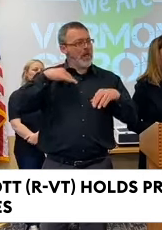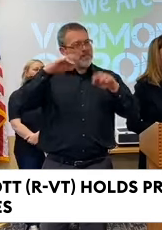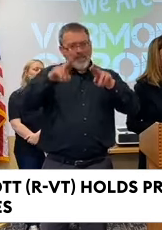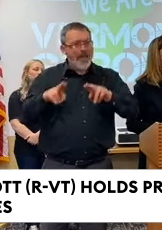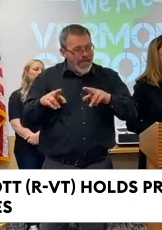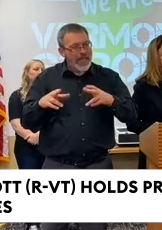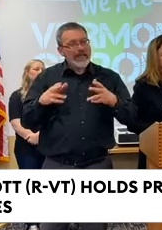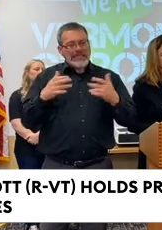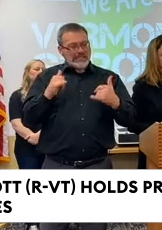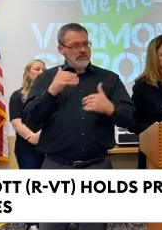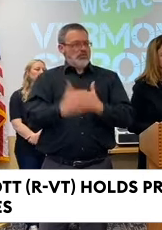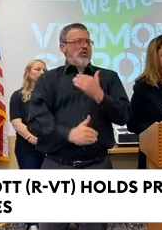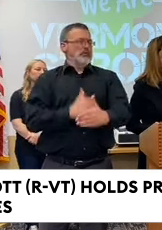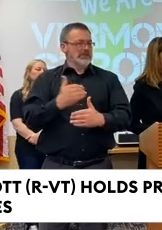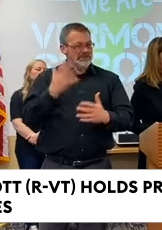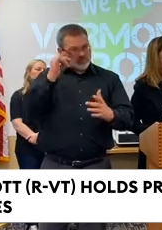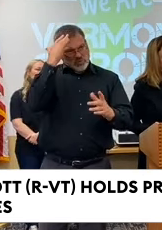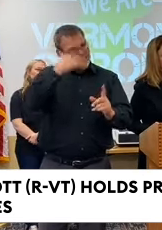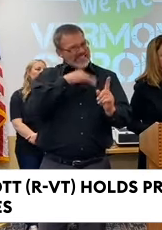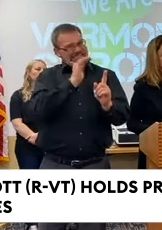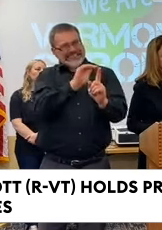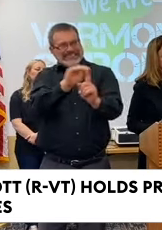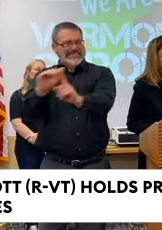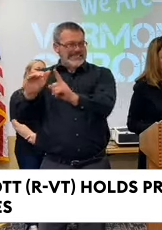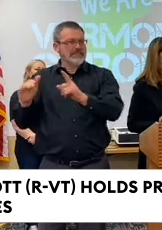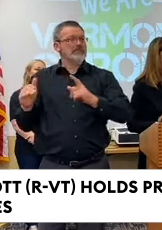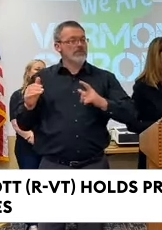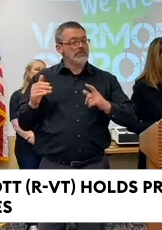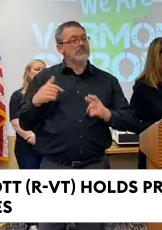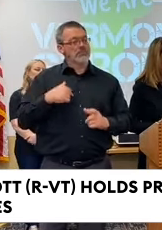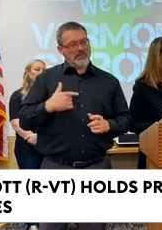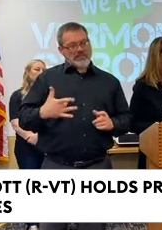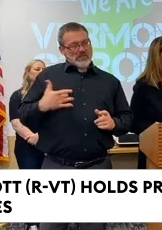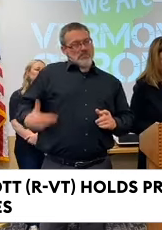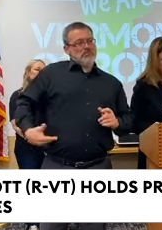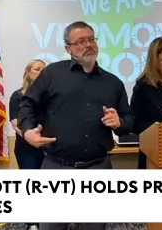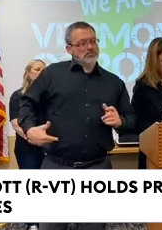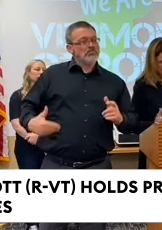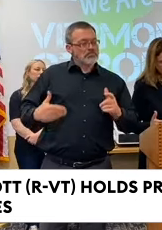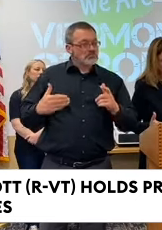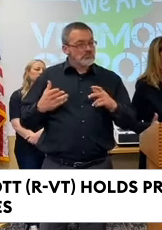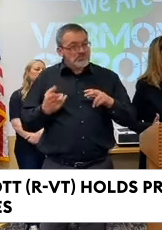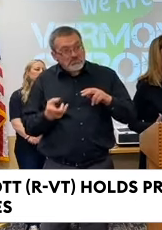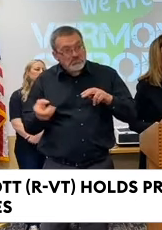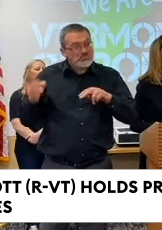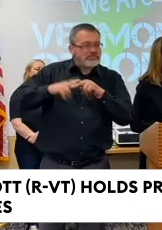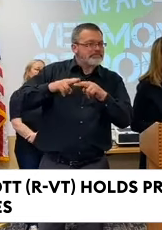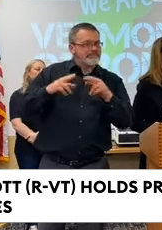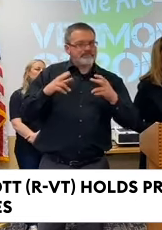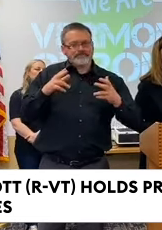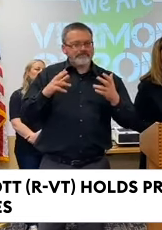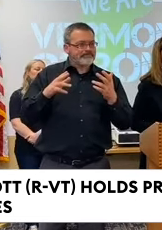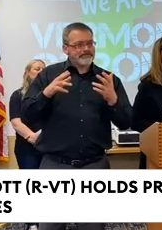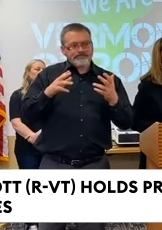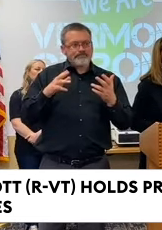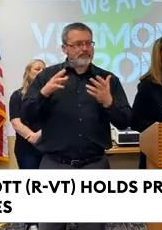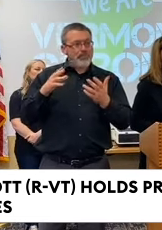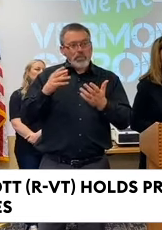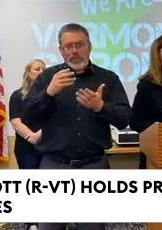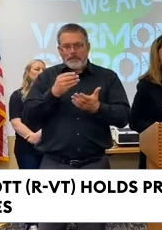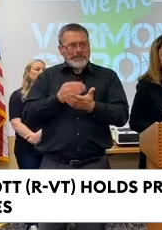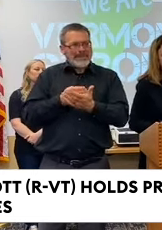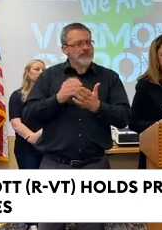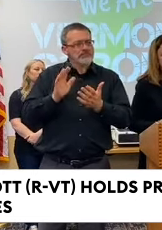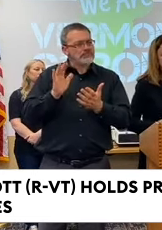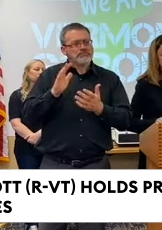also accounted for additional pickup in this regard. Not a whole deluge, but we are